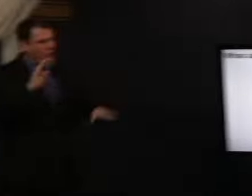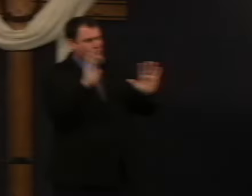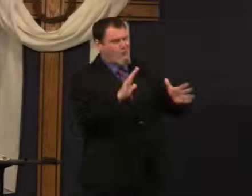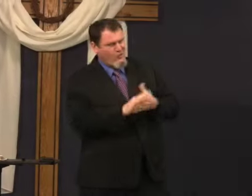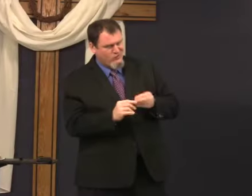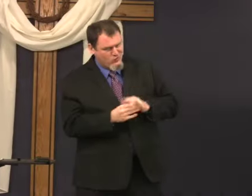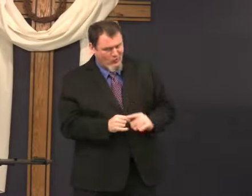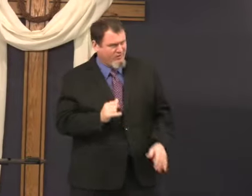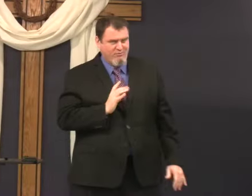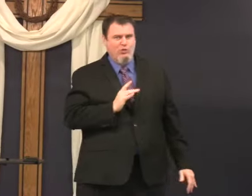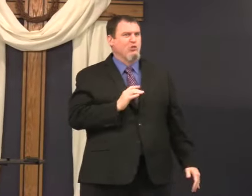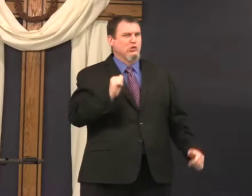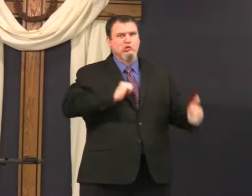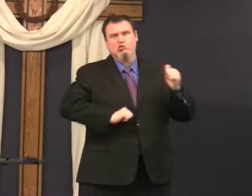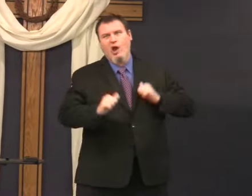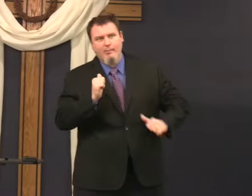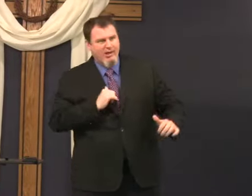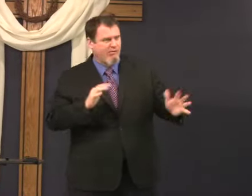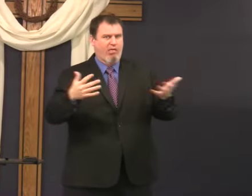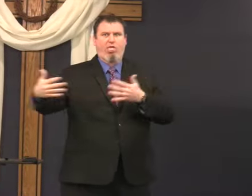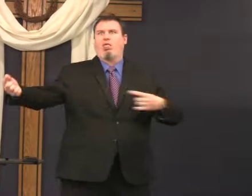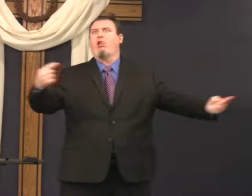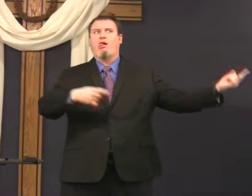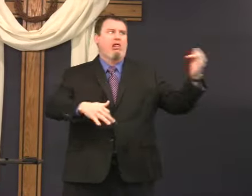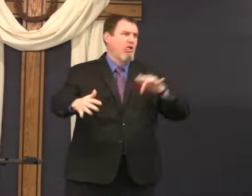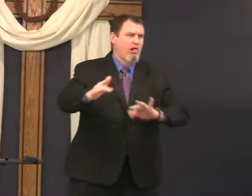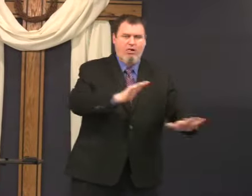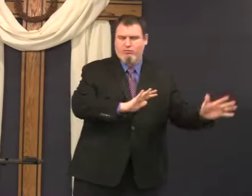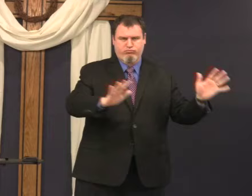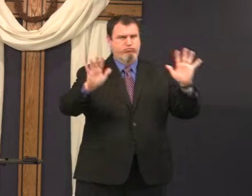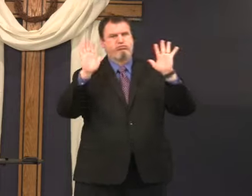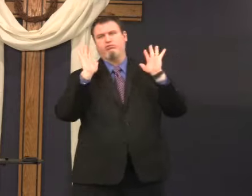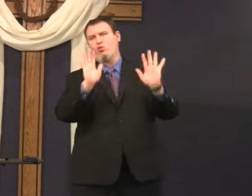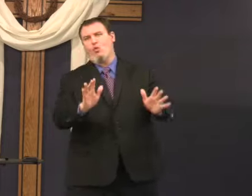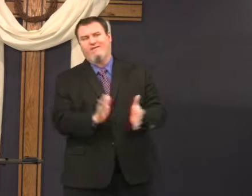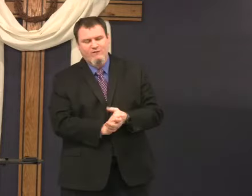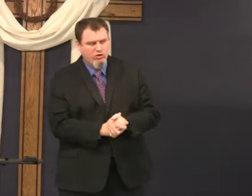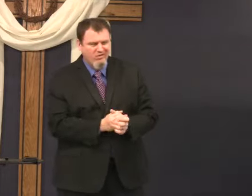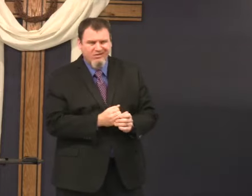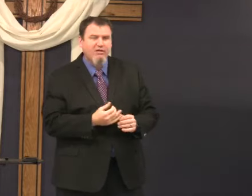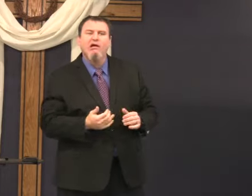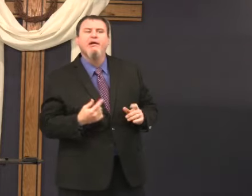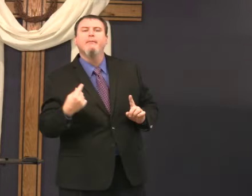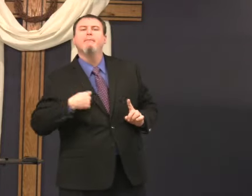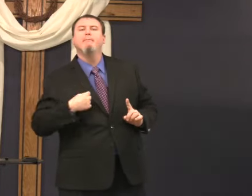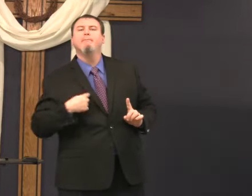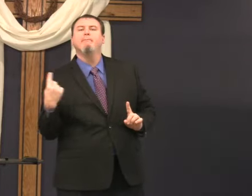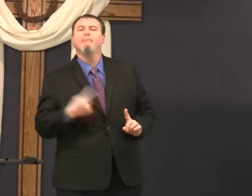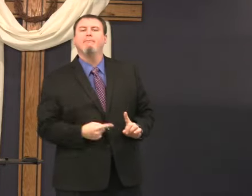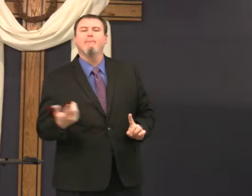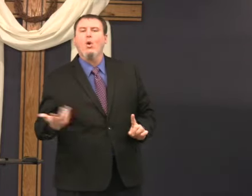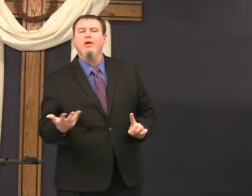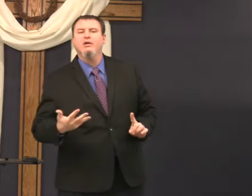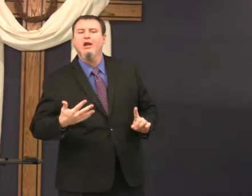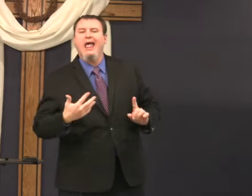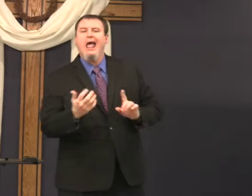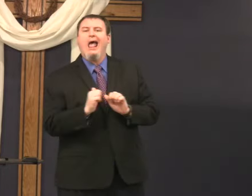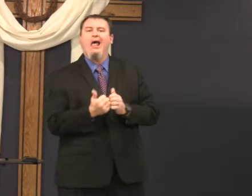Well, okay, Mark, that's a great story. That's great, dramatic. I love the excitement. That's wonderful. What's the point